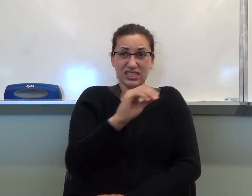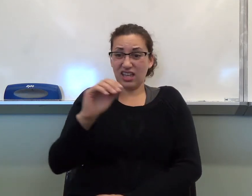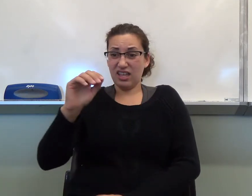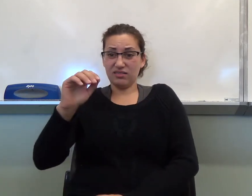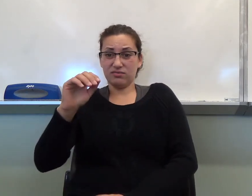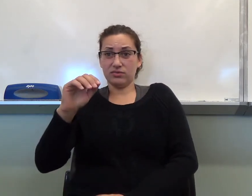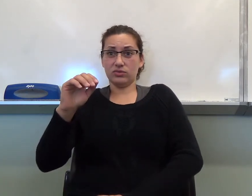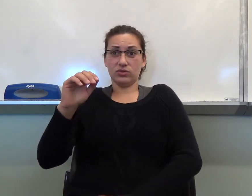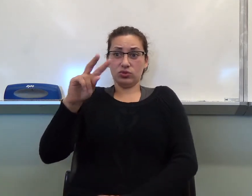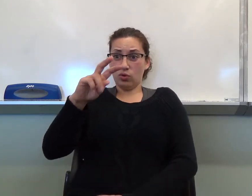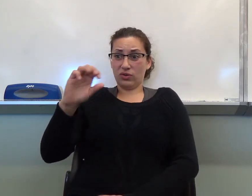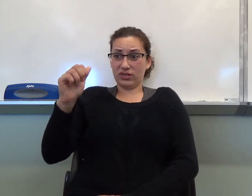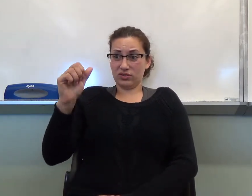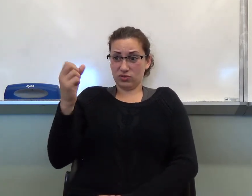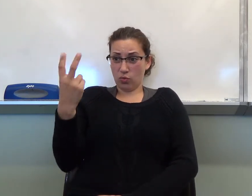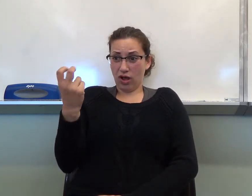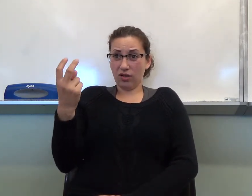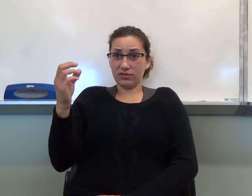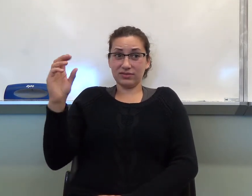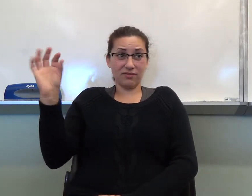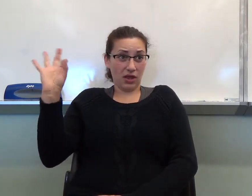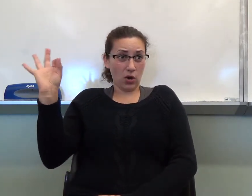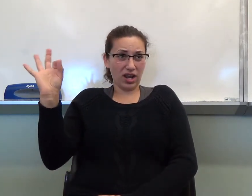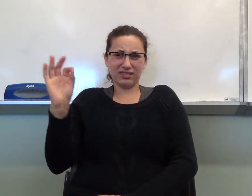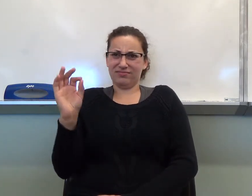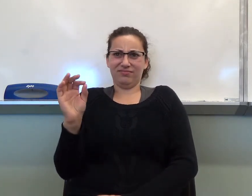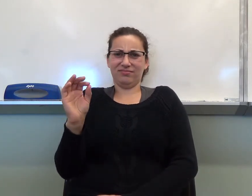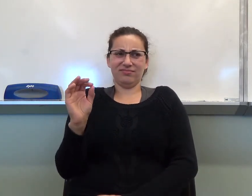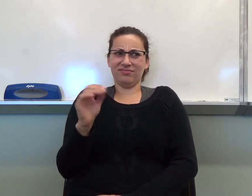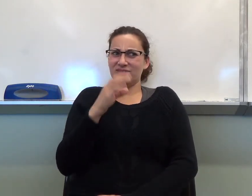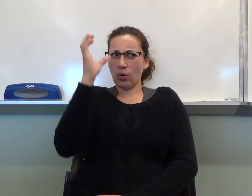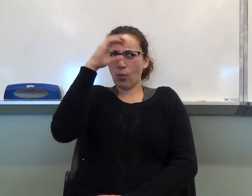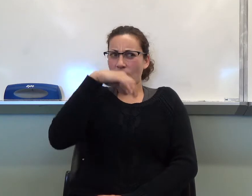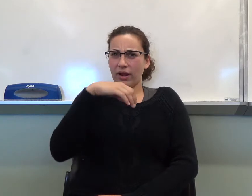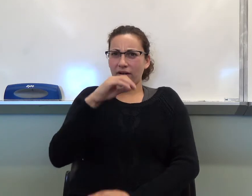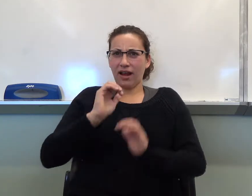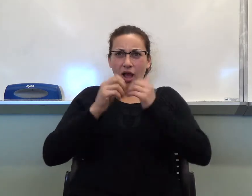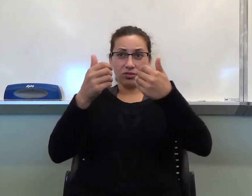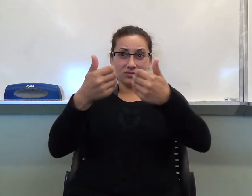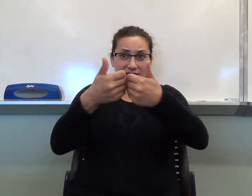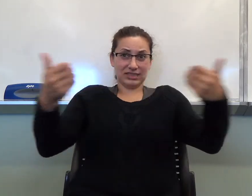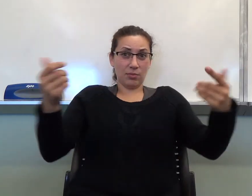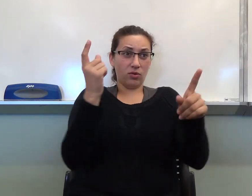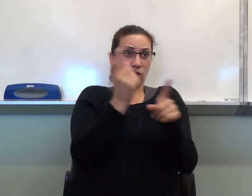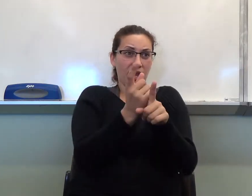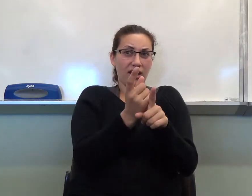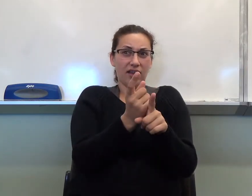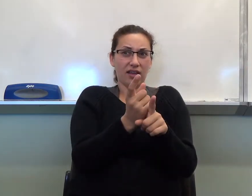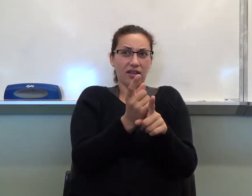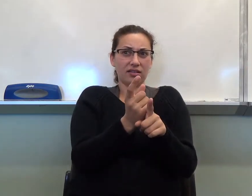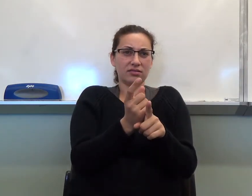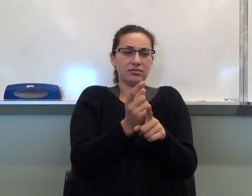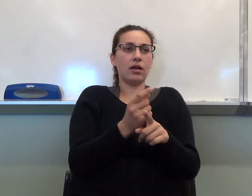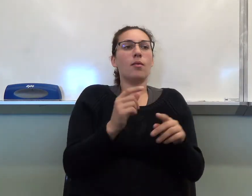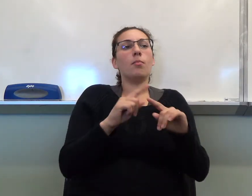anyone would expect, right? Couldn't they have devised a system that works better than that? They did. And it's